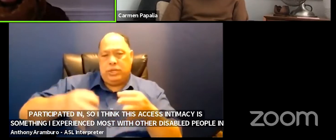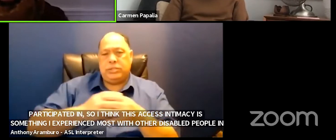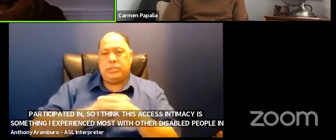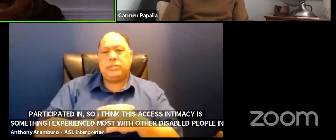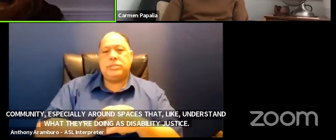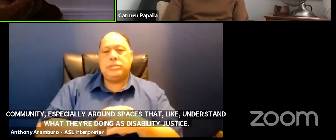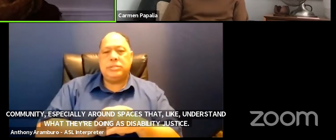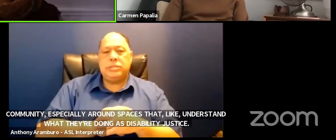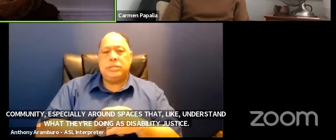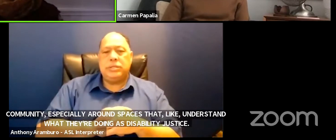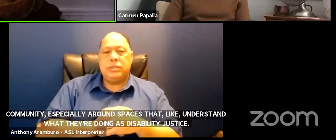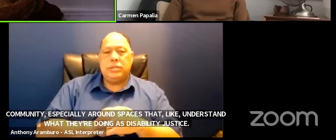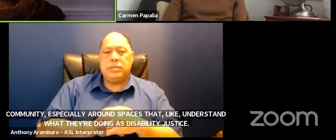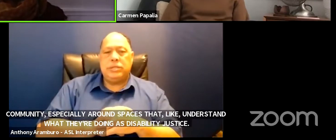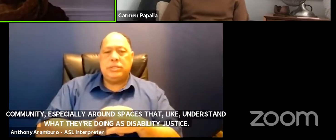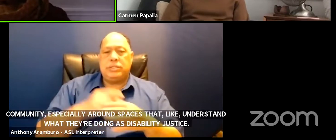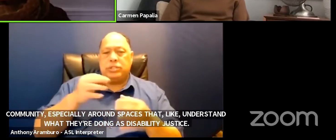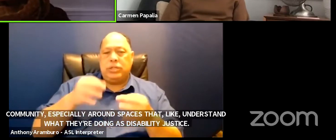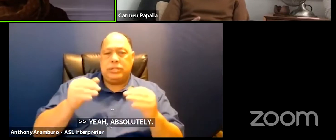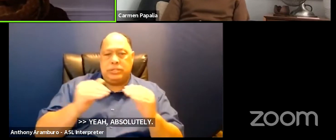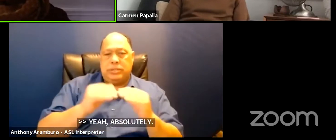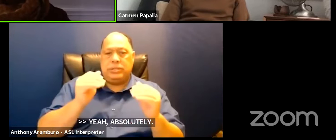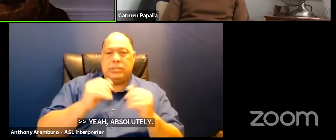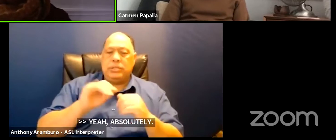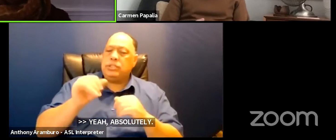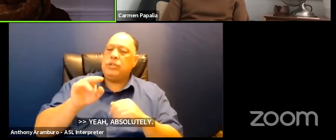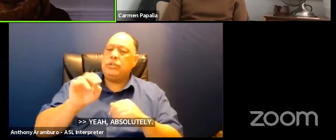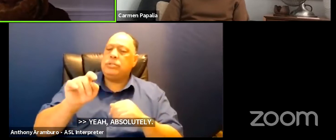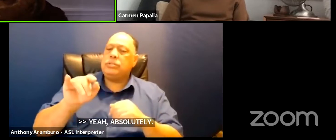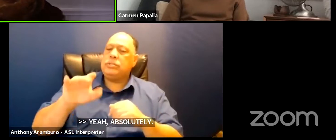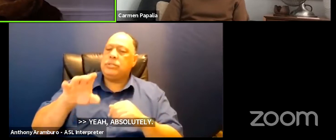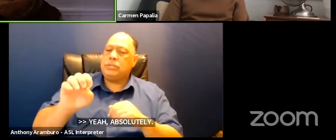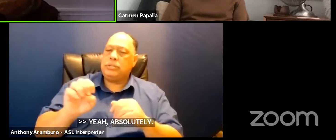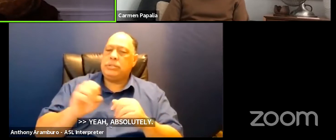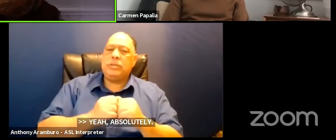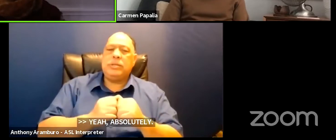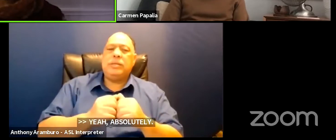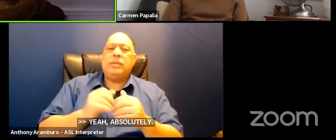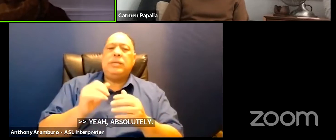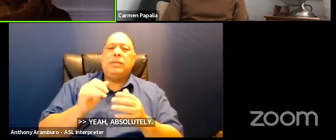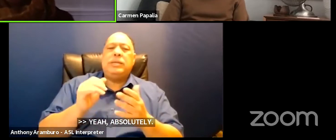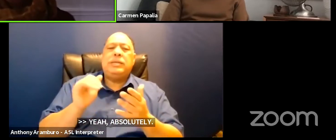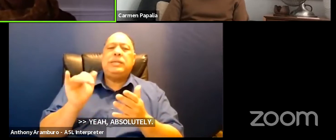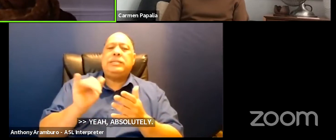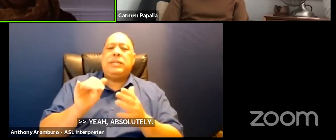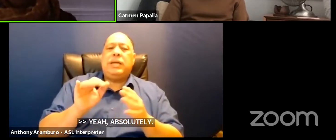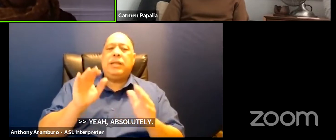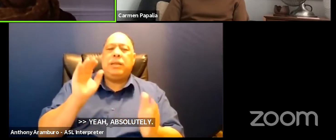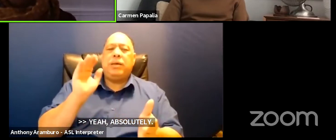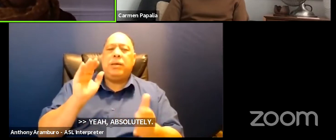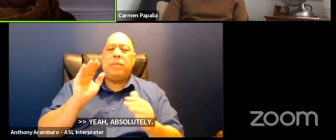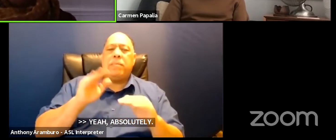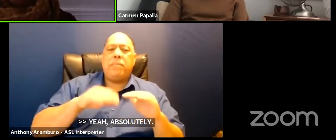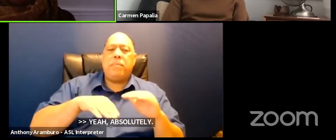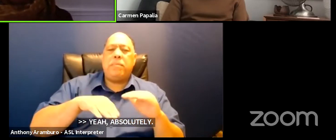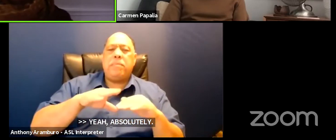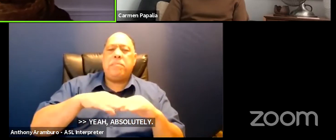Yeah, absolutely. And even just the very kind of like minimum thing of like